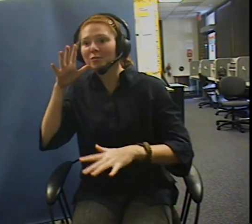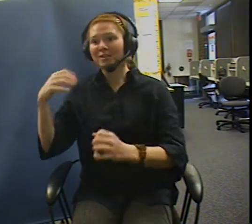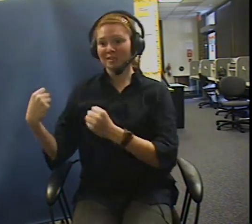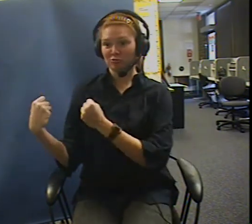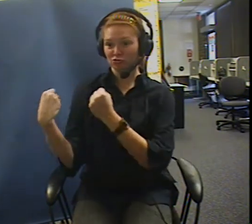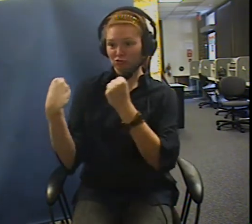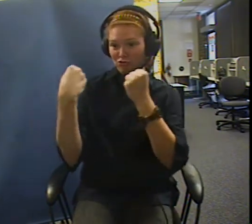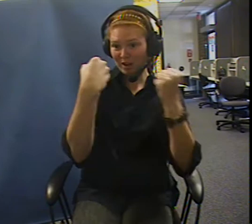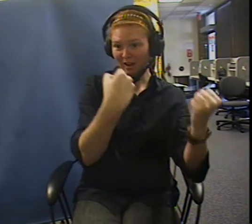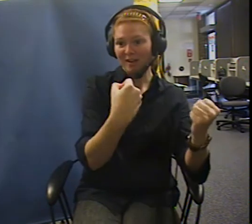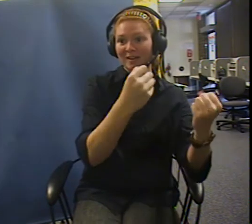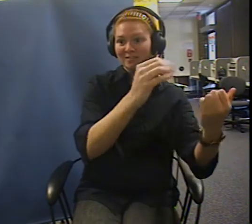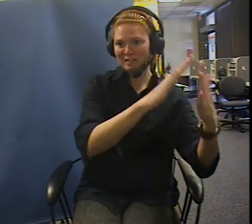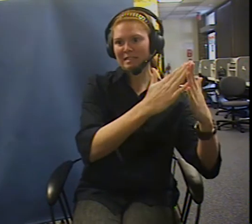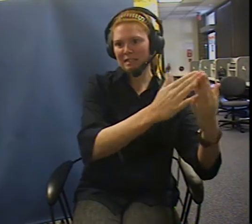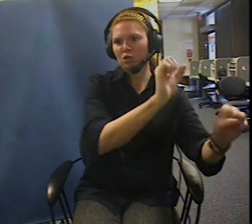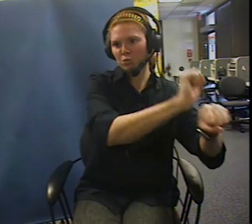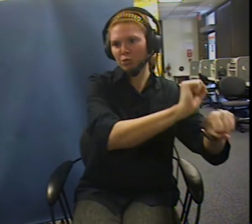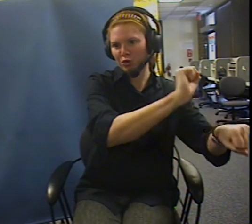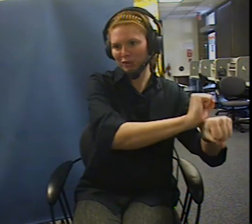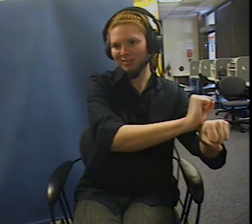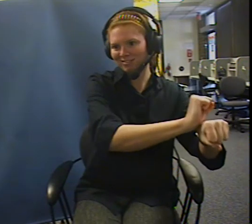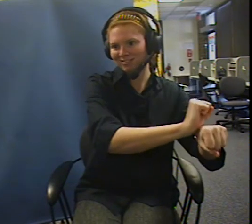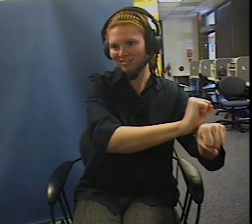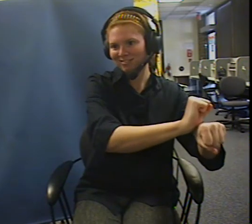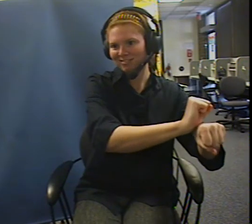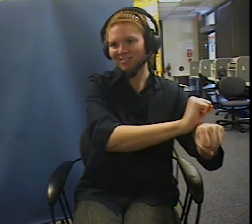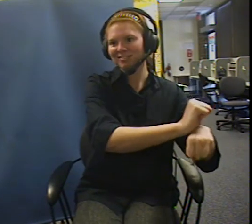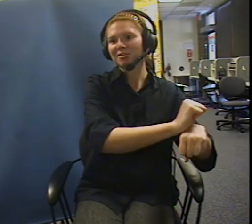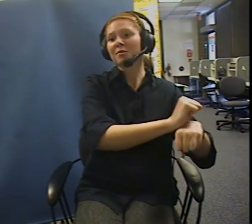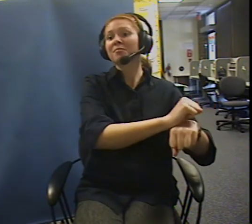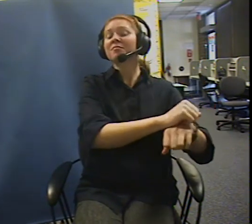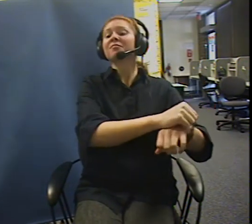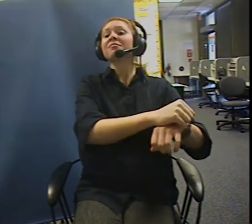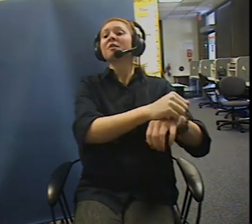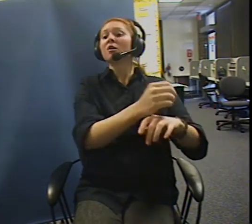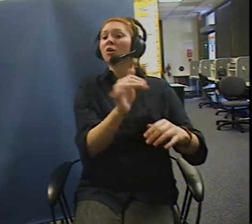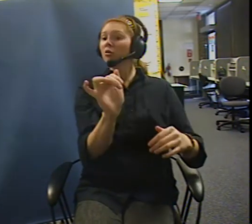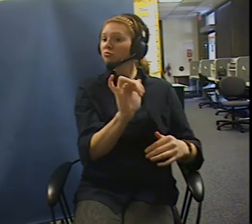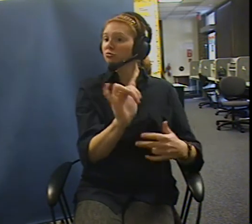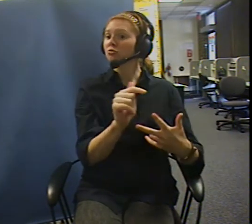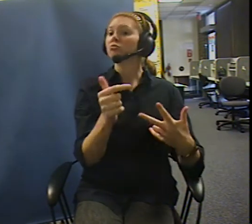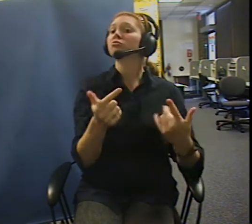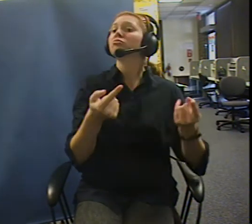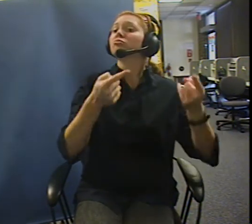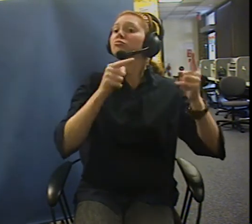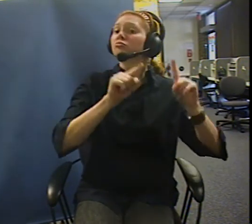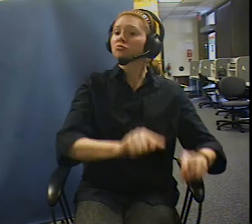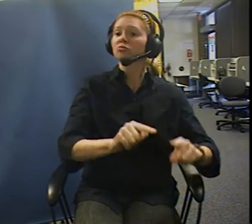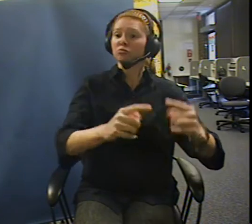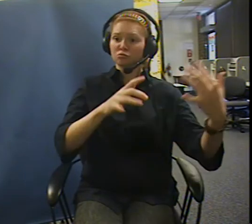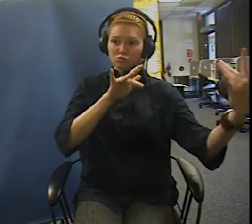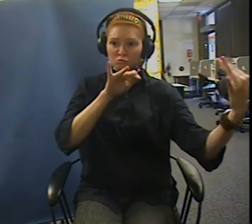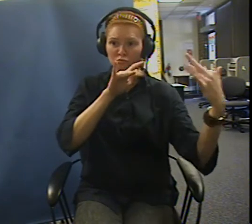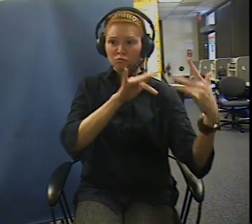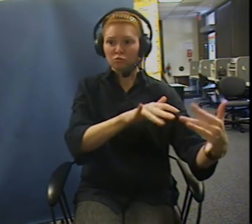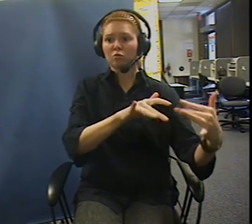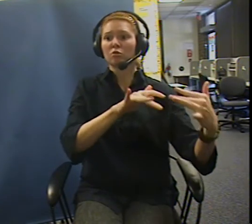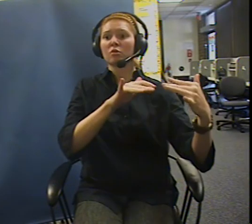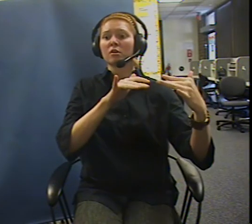During the war, men and women had delayed marriage and child rearing due to the war. And so after the war, a rising marriage and birth